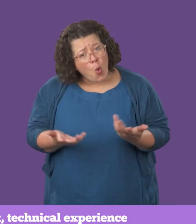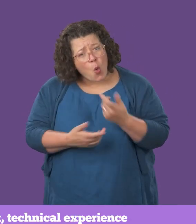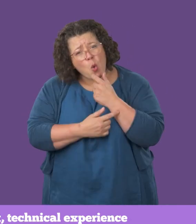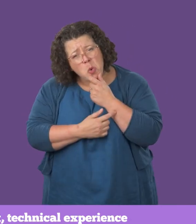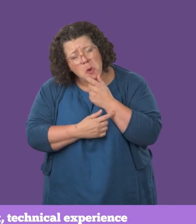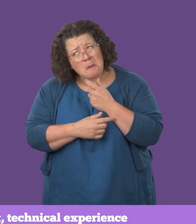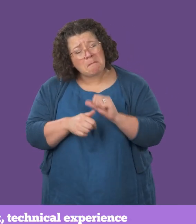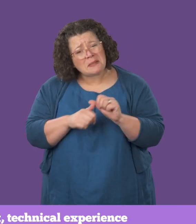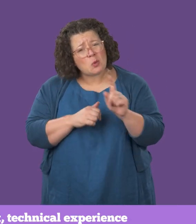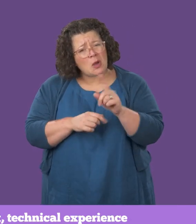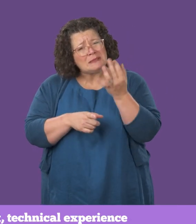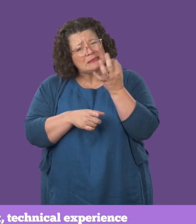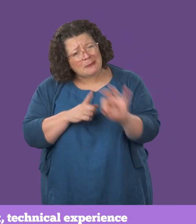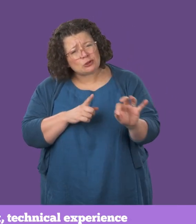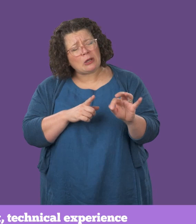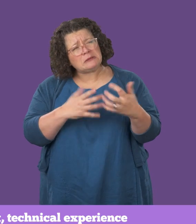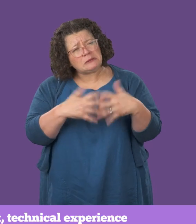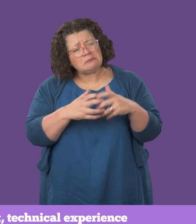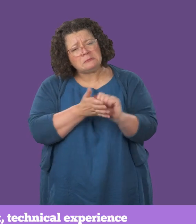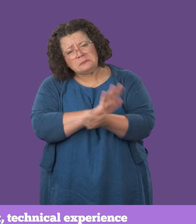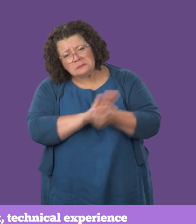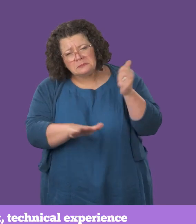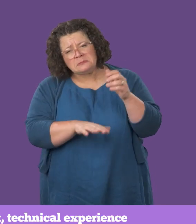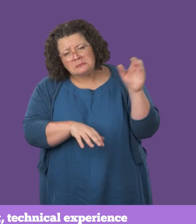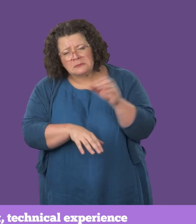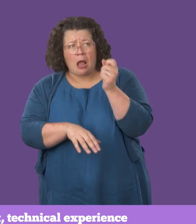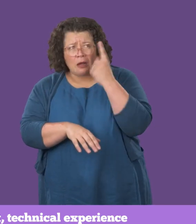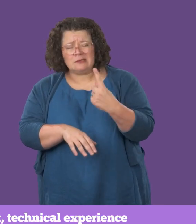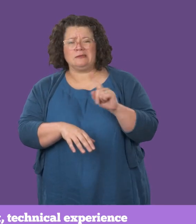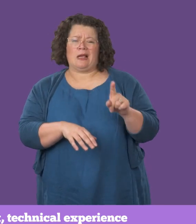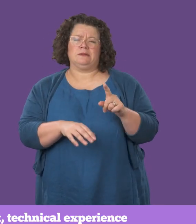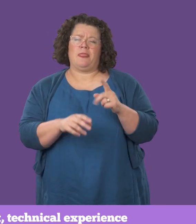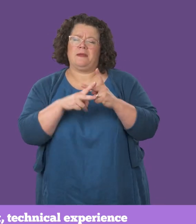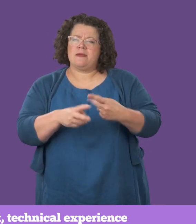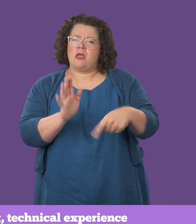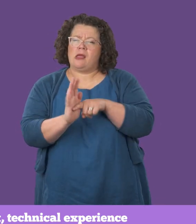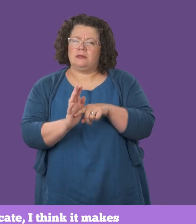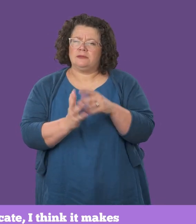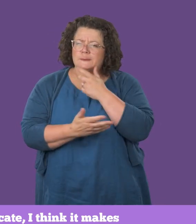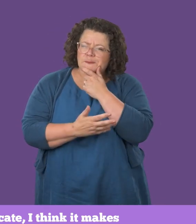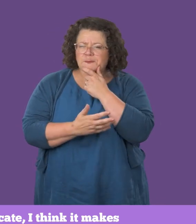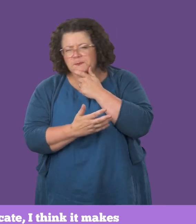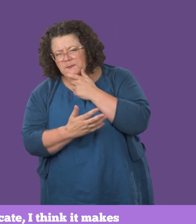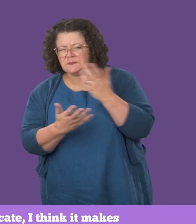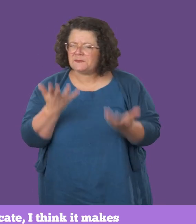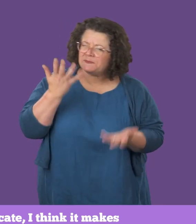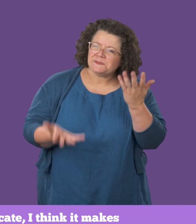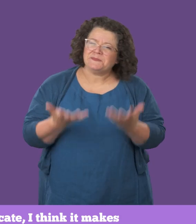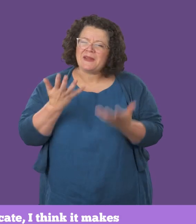have that specialist, with the technical experience and understands what the Care Act requires? Now, the children's advocate, I think it